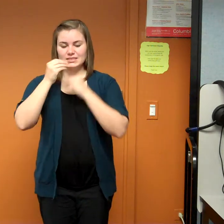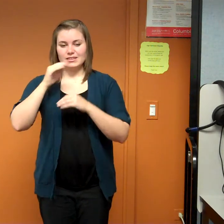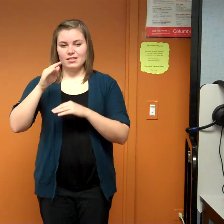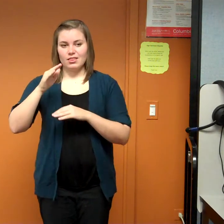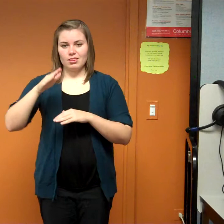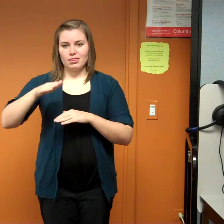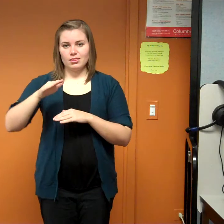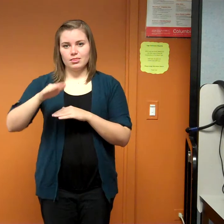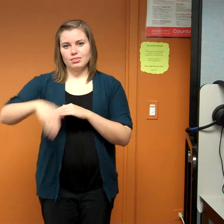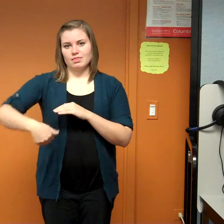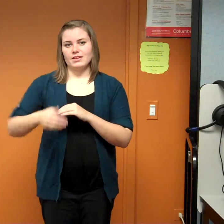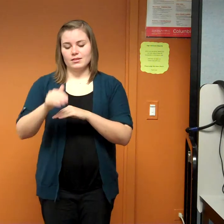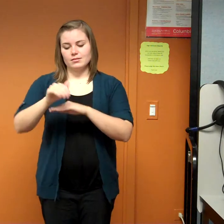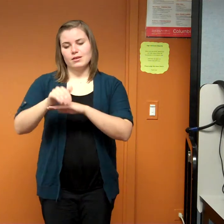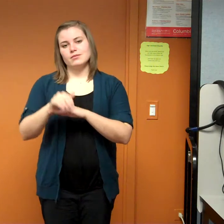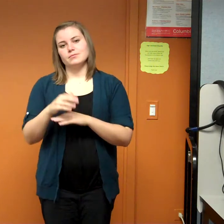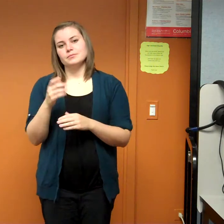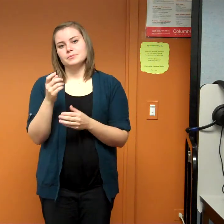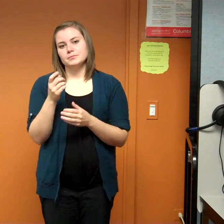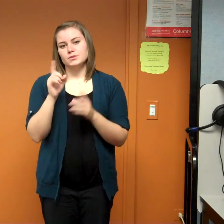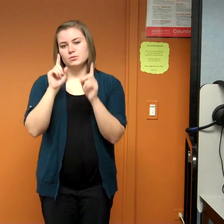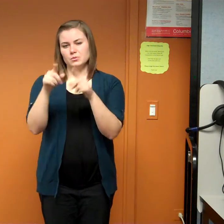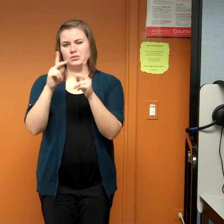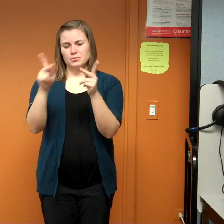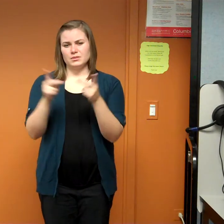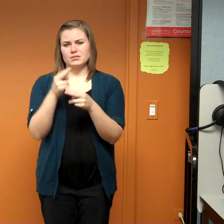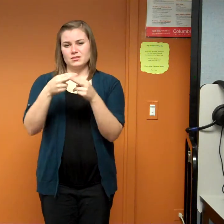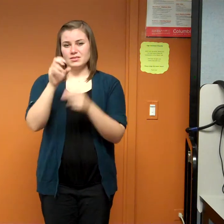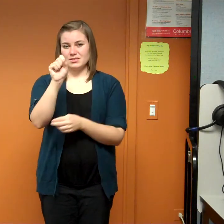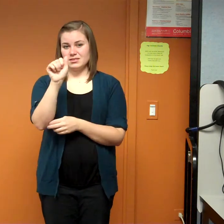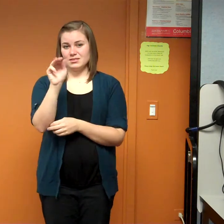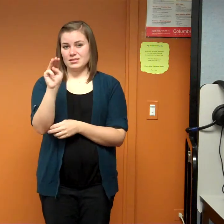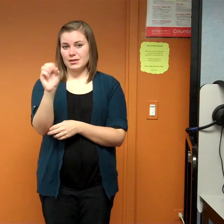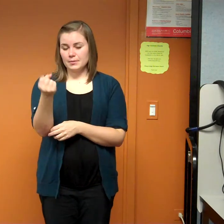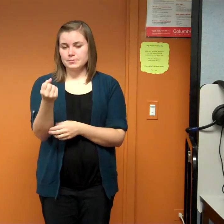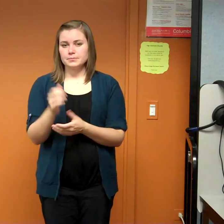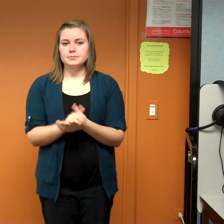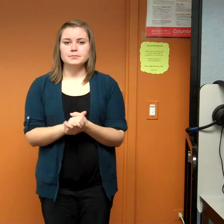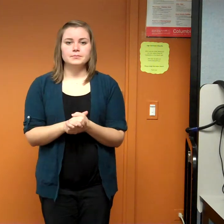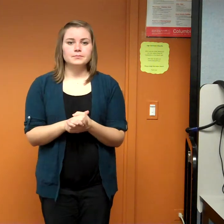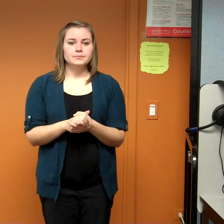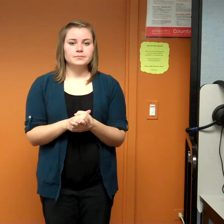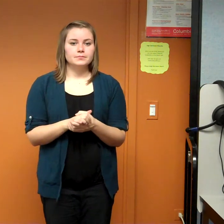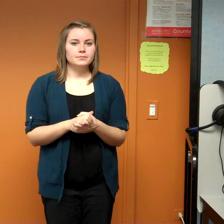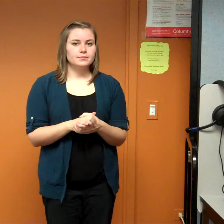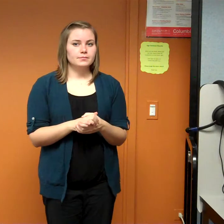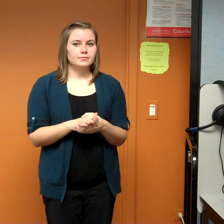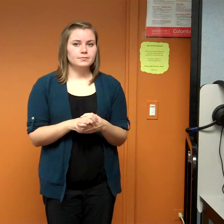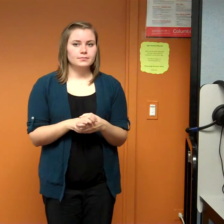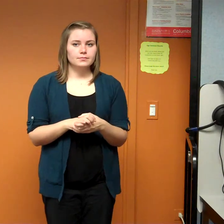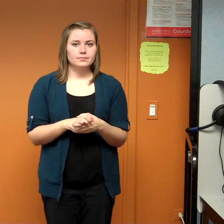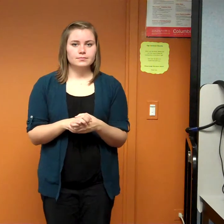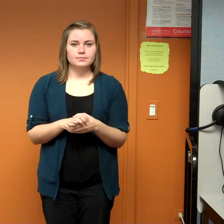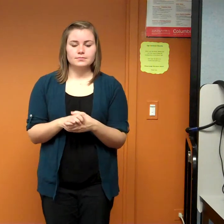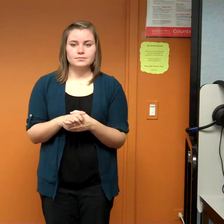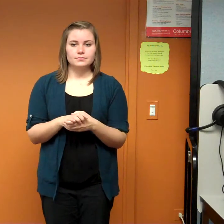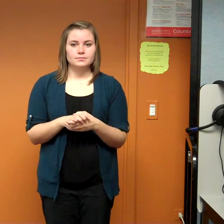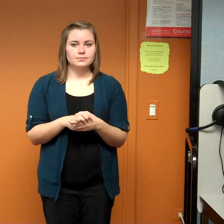of place called Sam's, and it was the first restaurant I had been in that was like candle lit. It was definitely